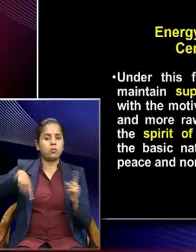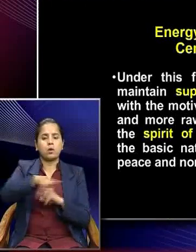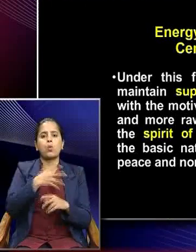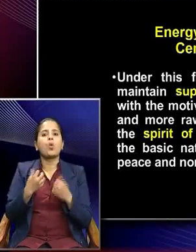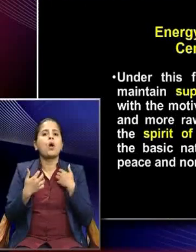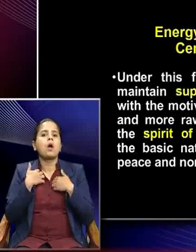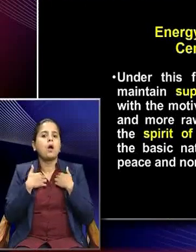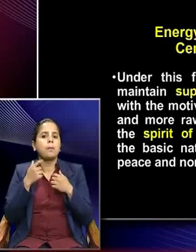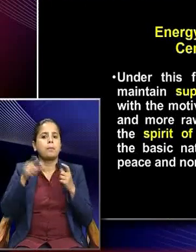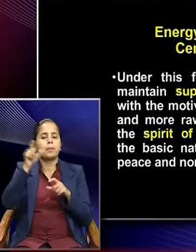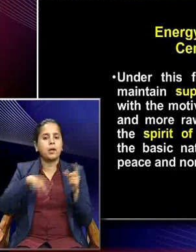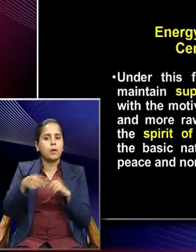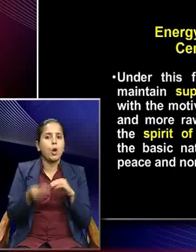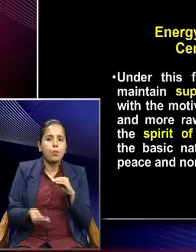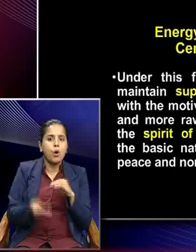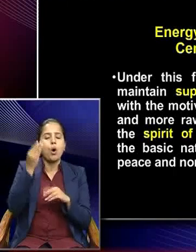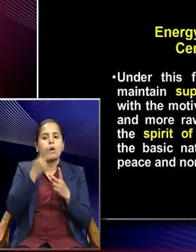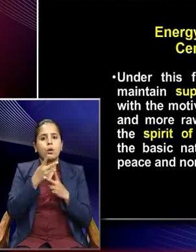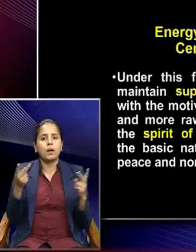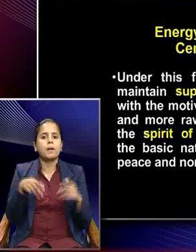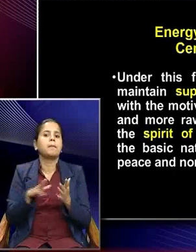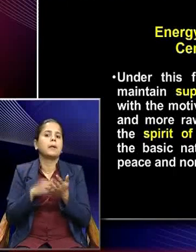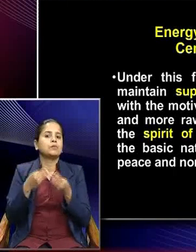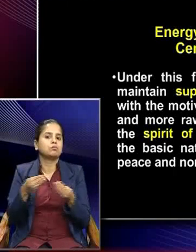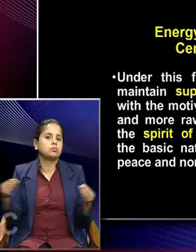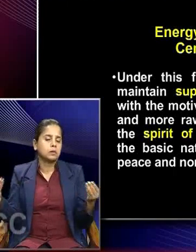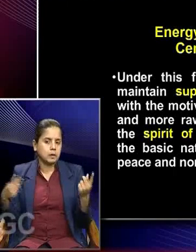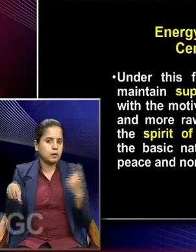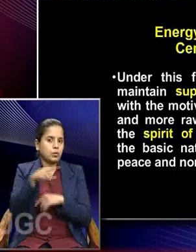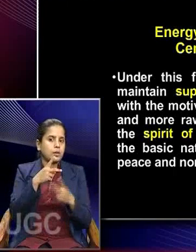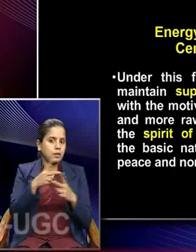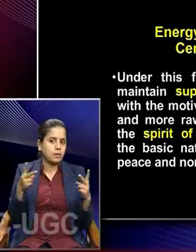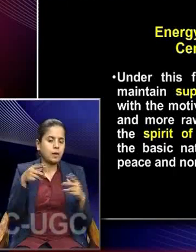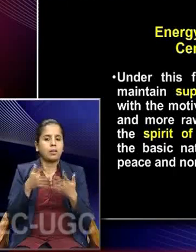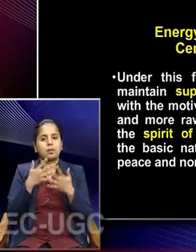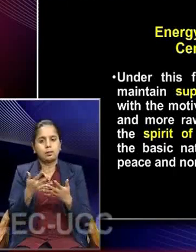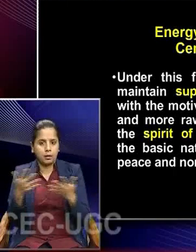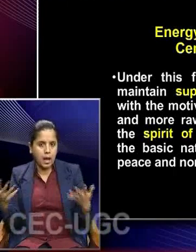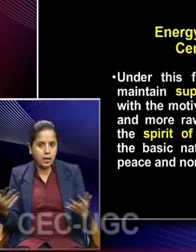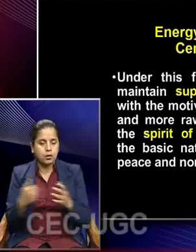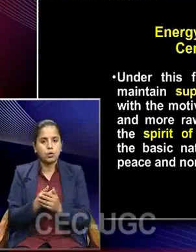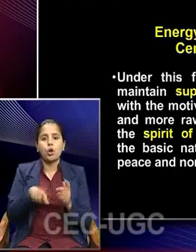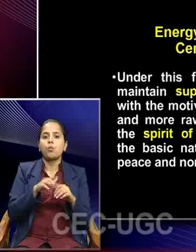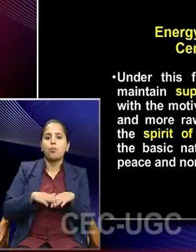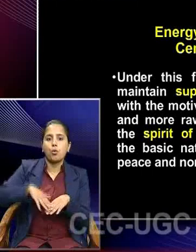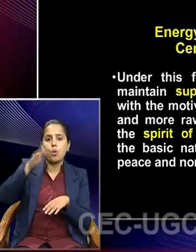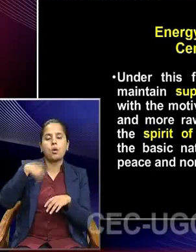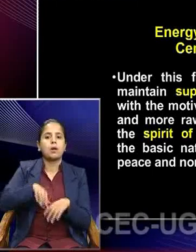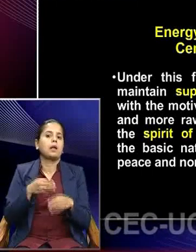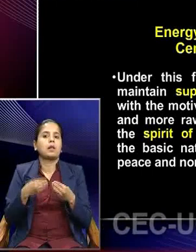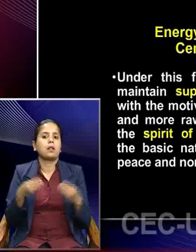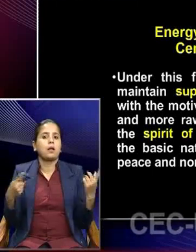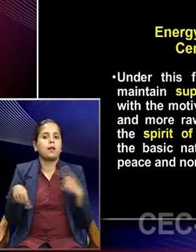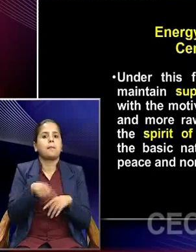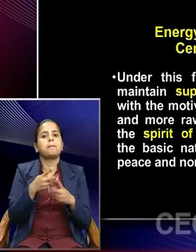of accumulating more and more materialistic commodities and more of raw material to